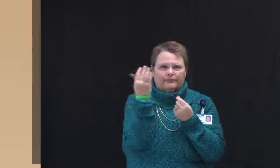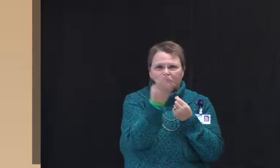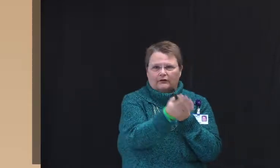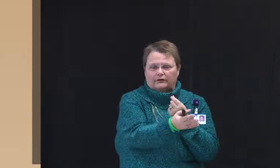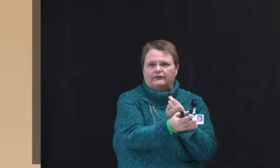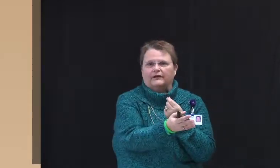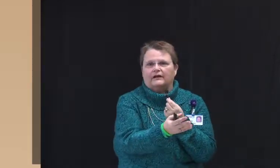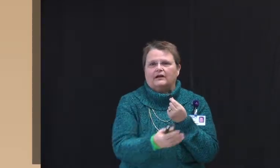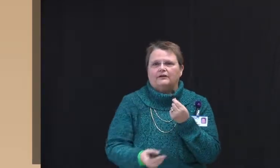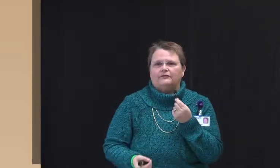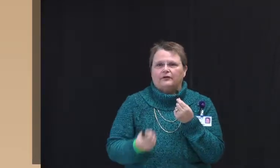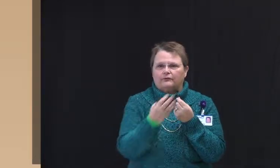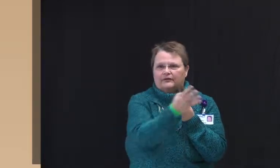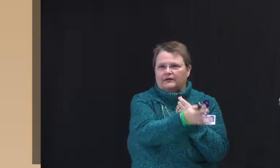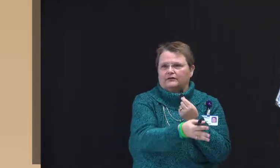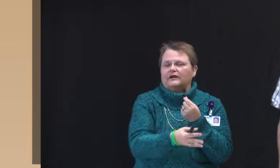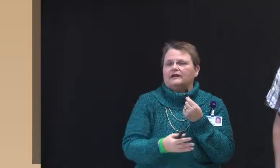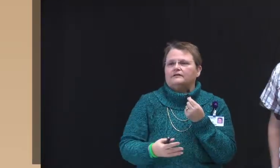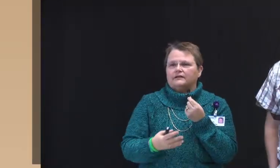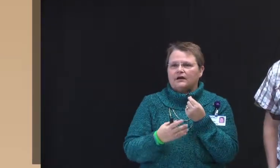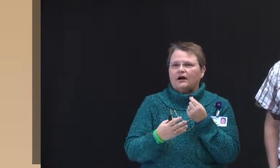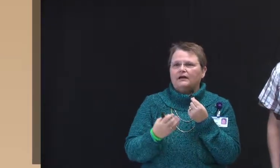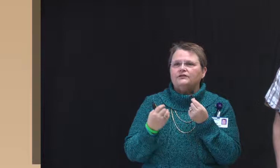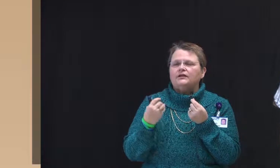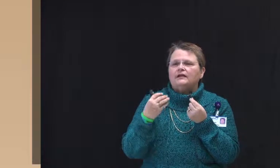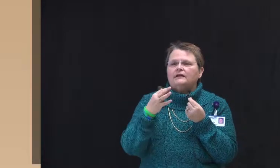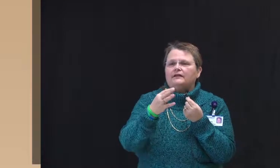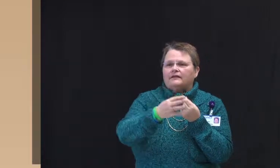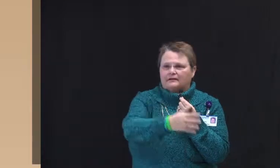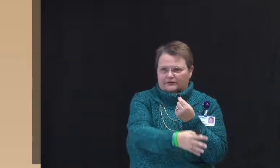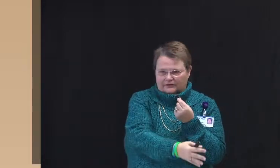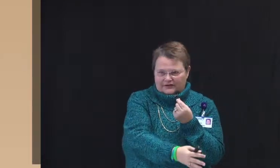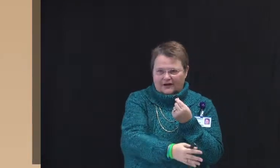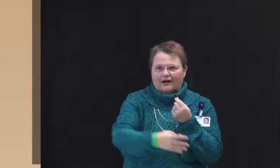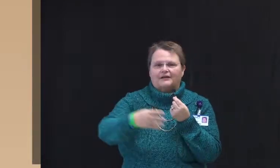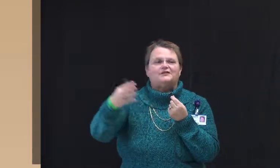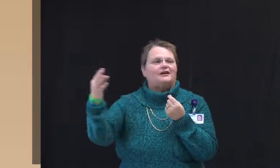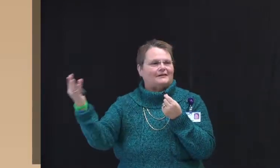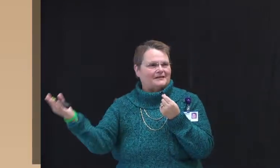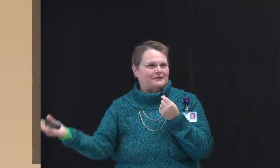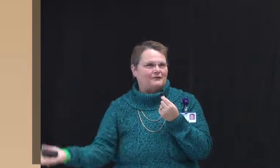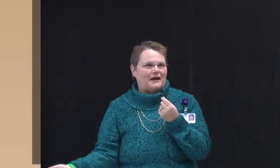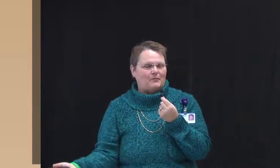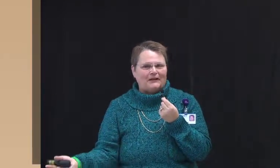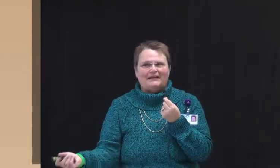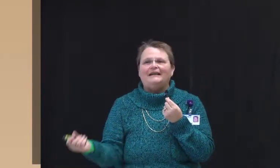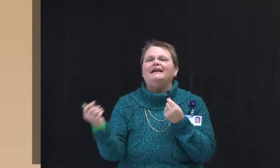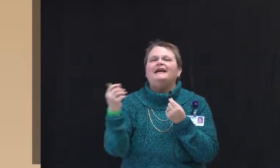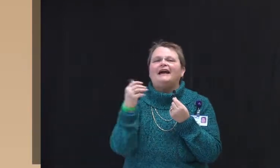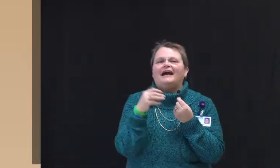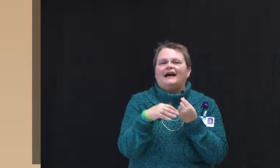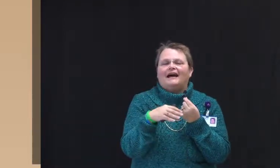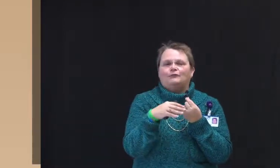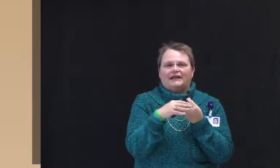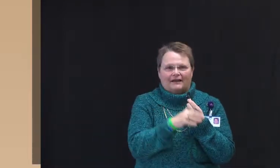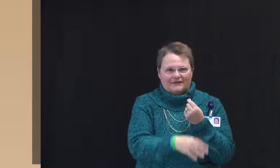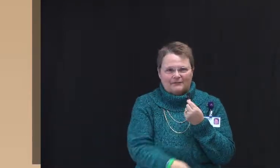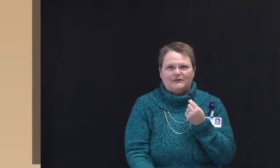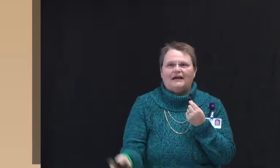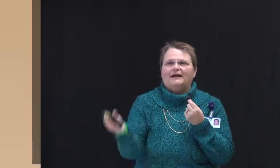Dr. Frick got on the phone with Dr. Takash. Dr. Takash talked to the family and we gave TPA.